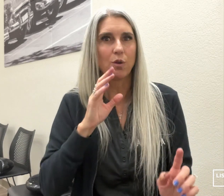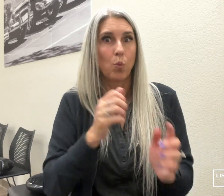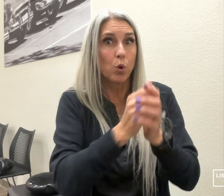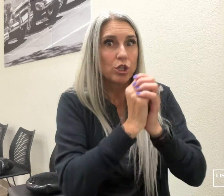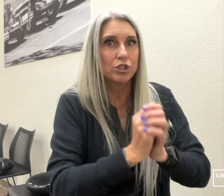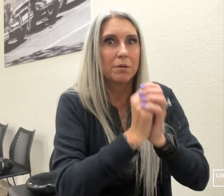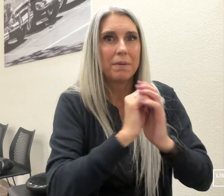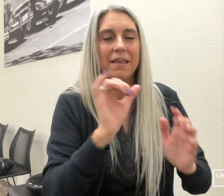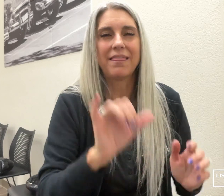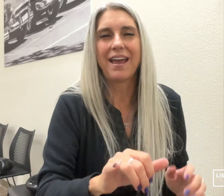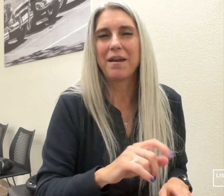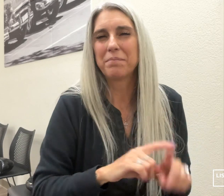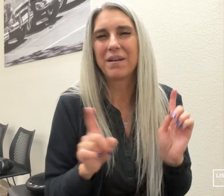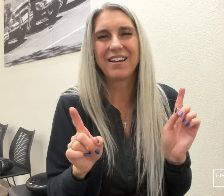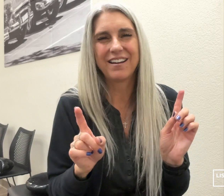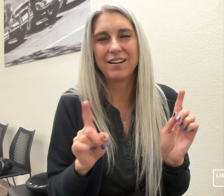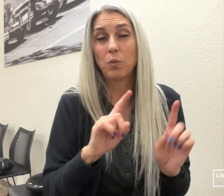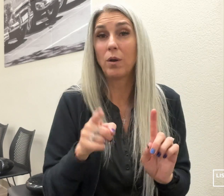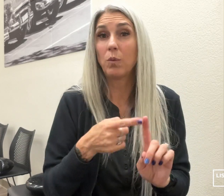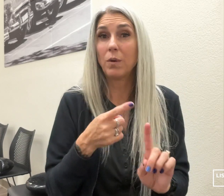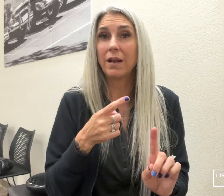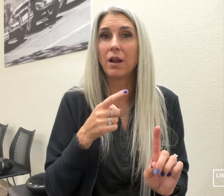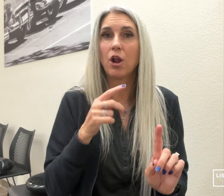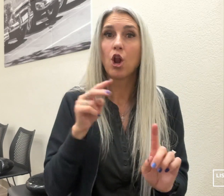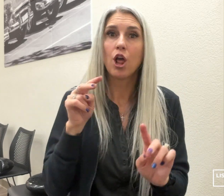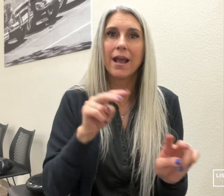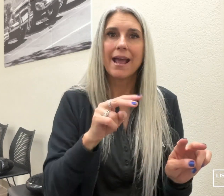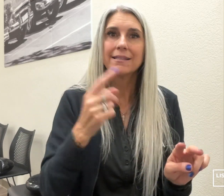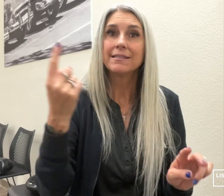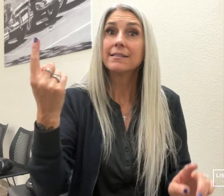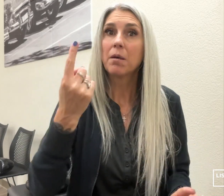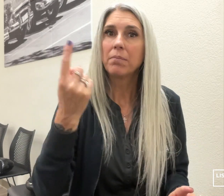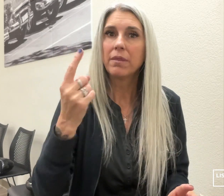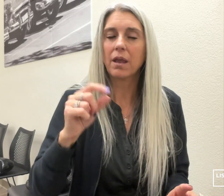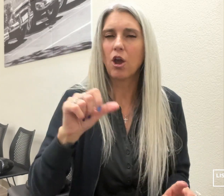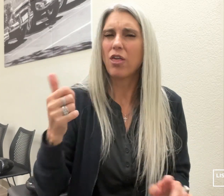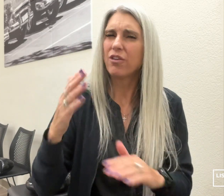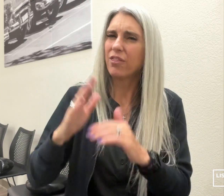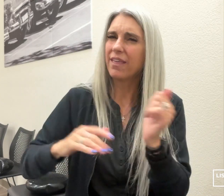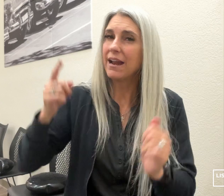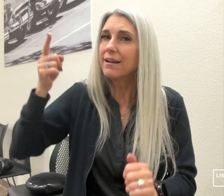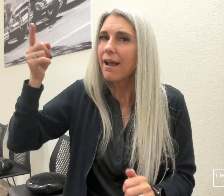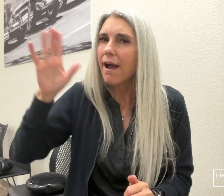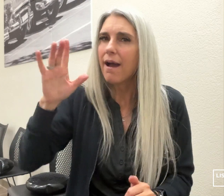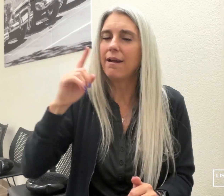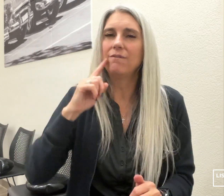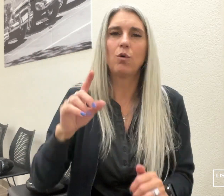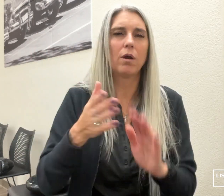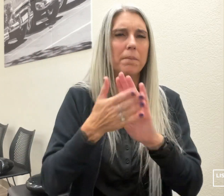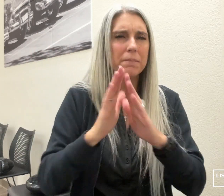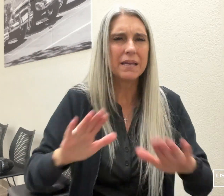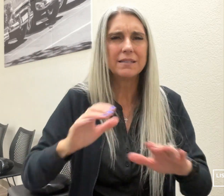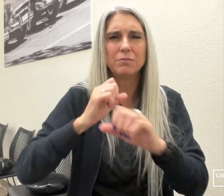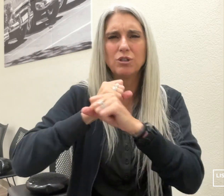But when we look to something other than God to give us power, peace,